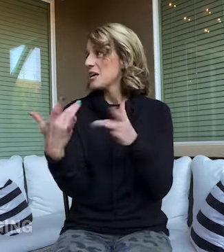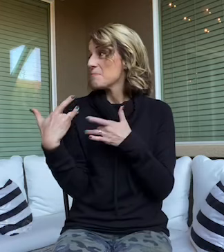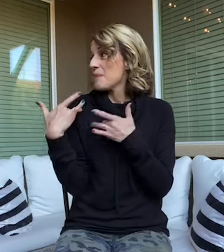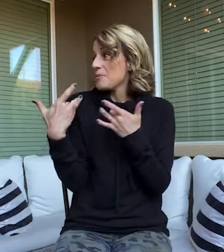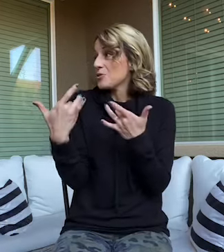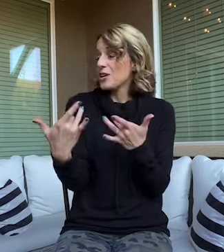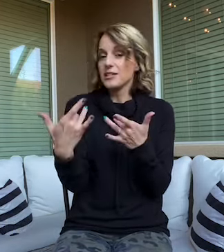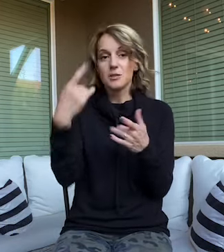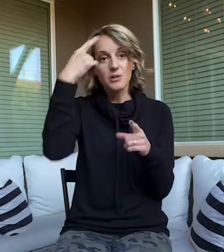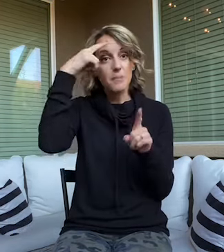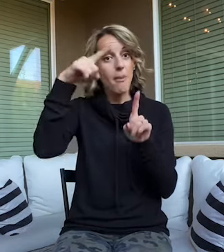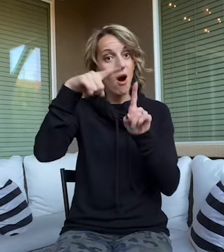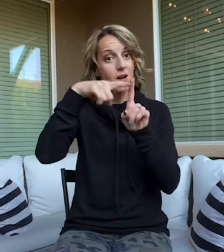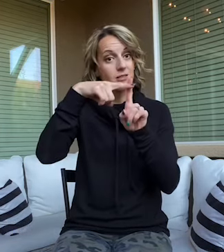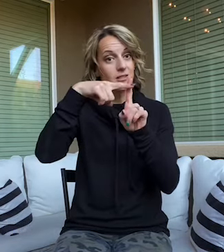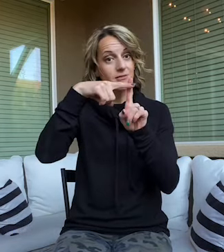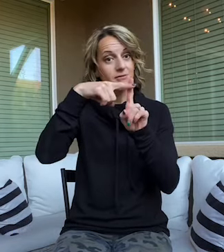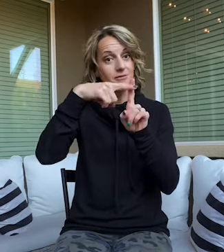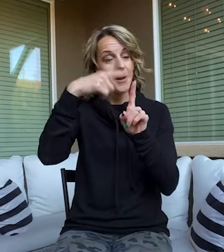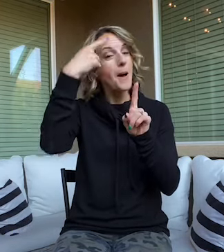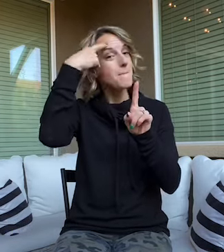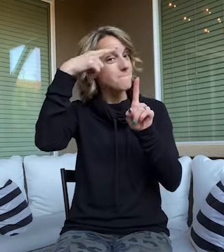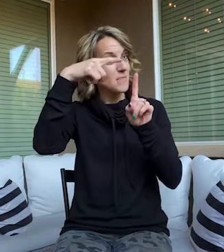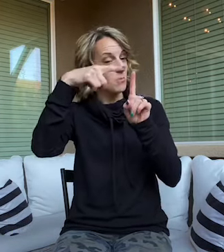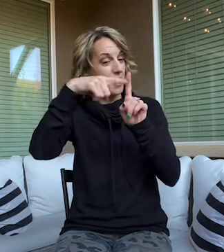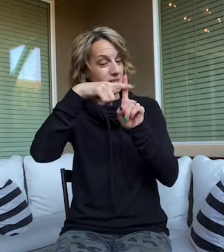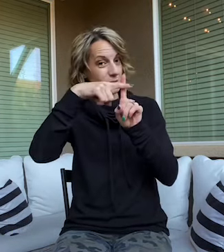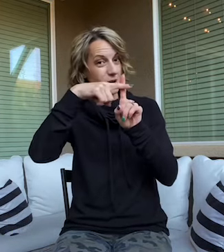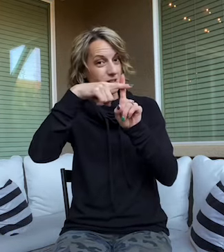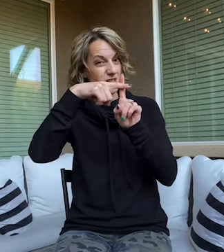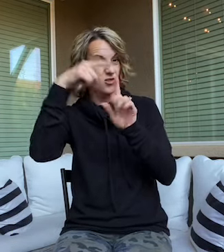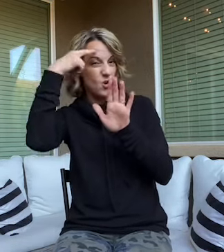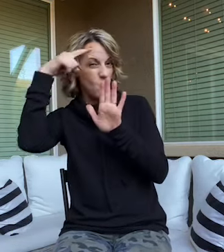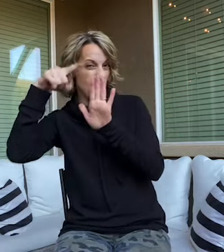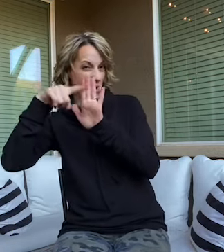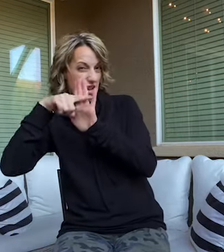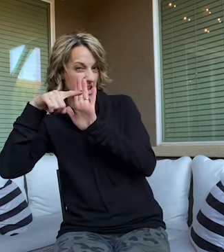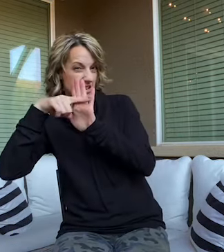Maybe you tend to be positive, your mind is positive, or negative.